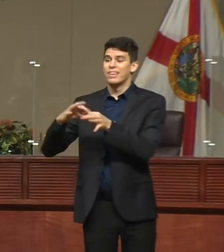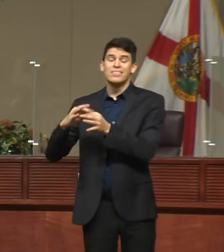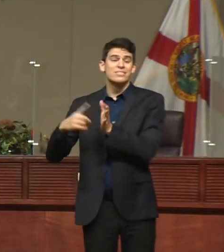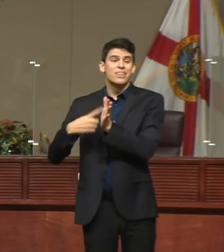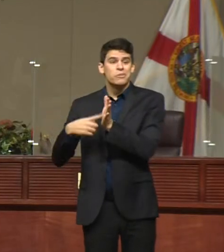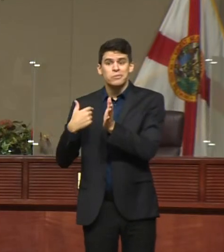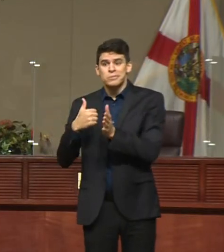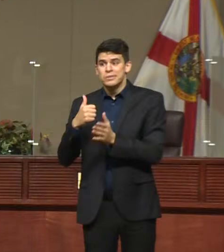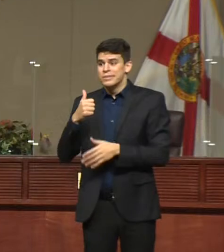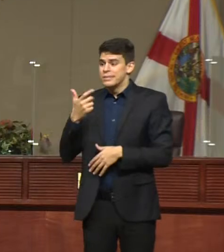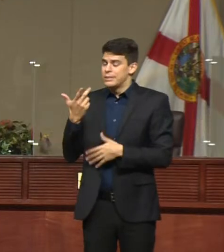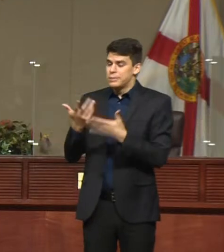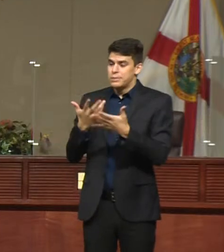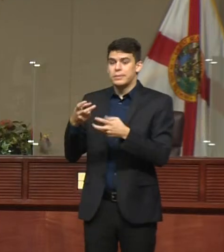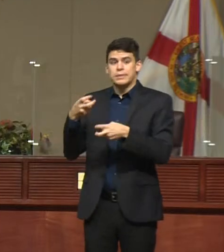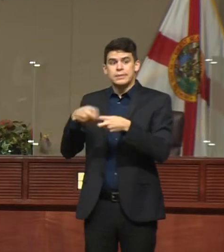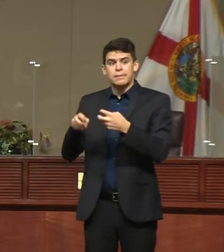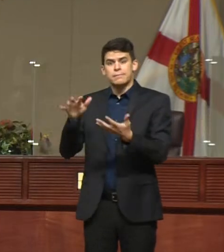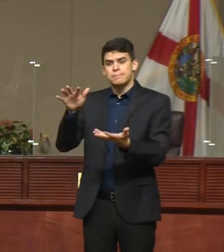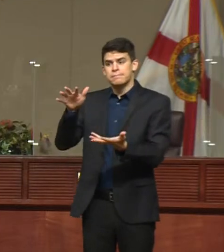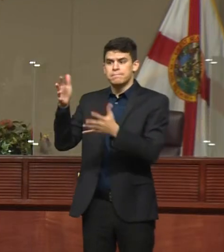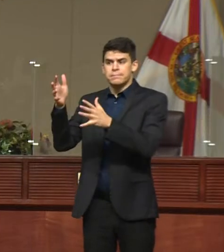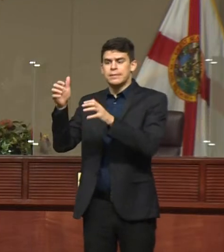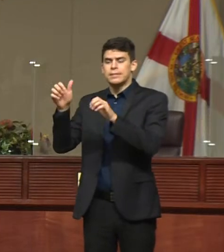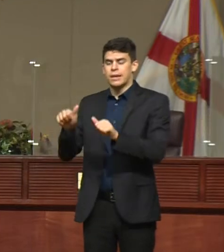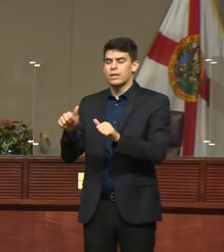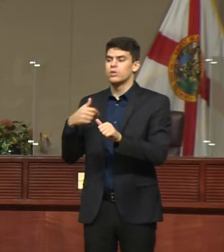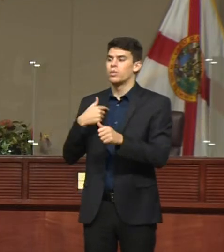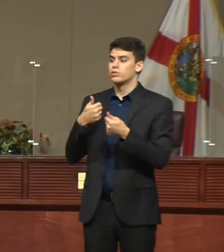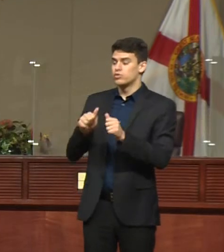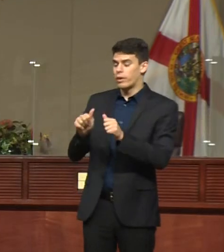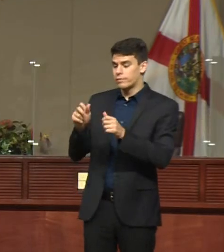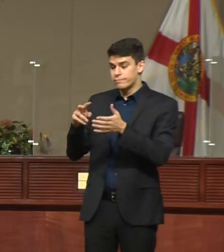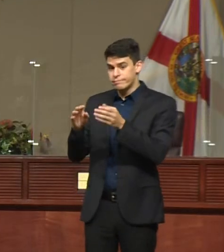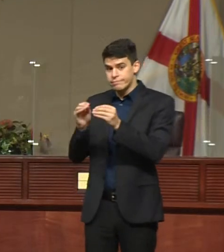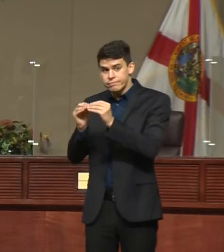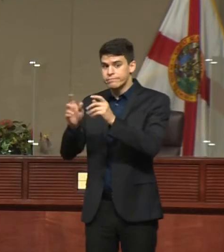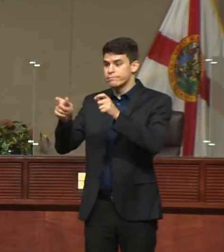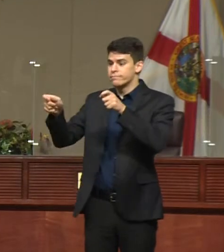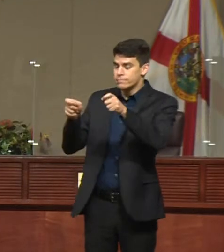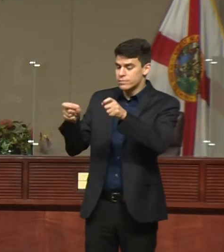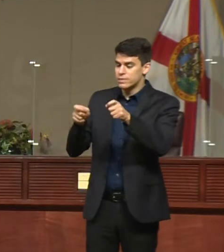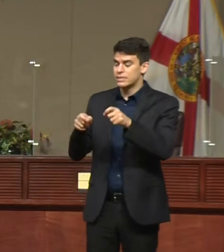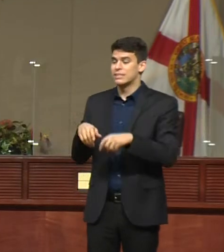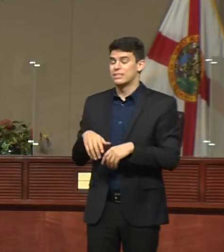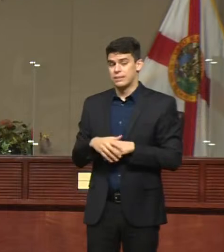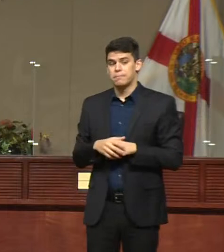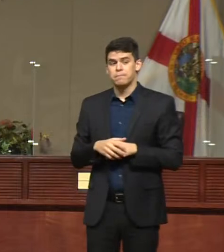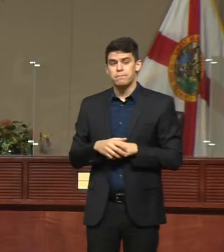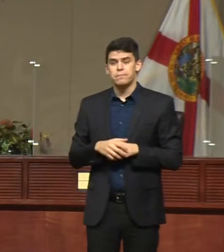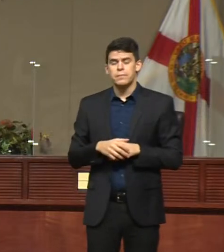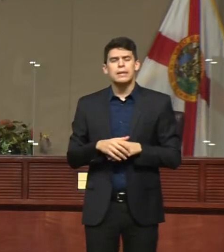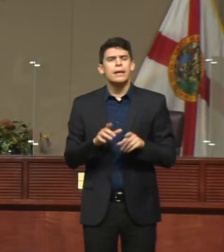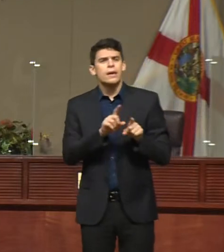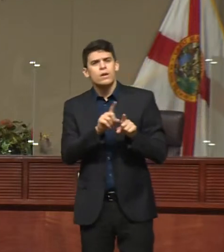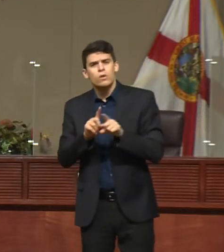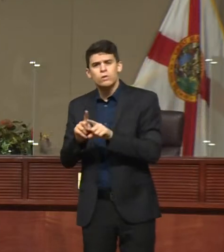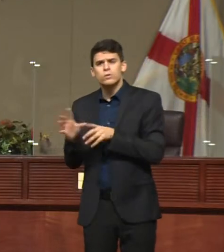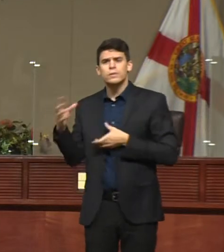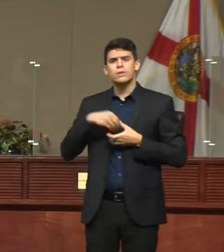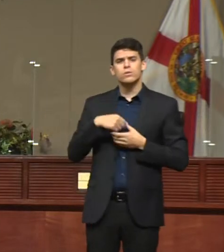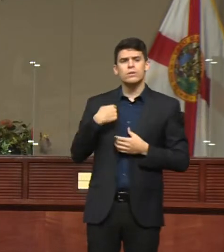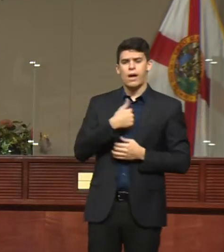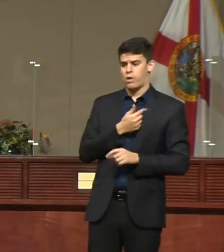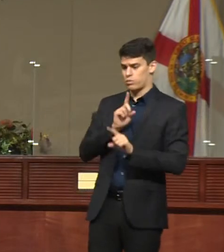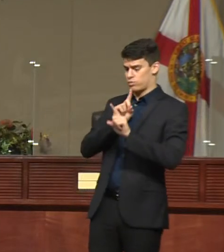environment, and you try many things, but it's sometimes squeezing. And it's also the ability to respond and how you respond. So with that, we